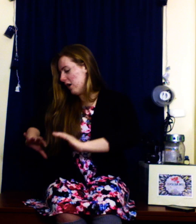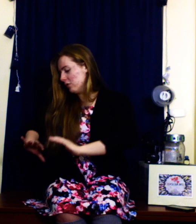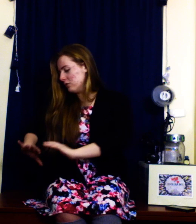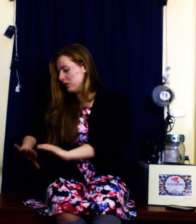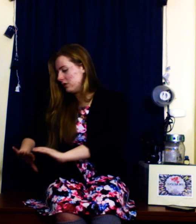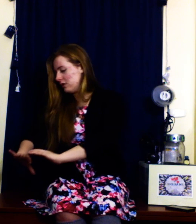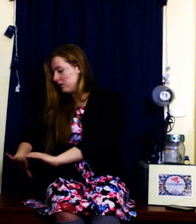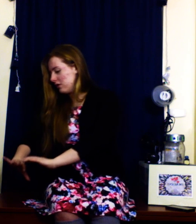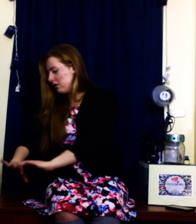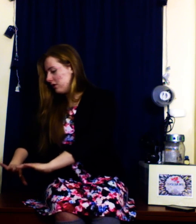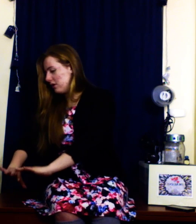down.